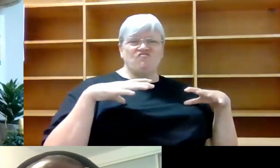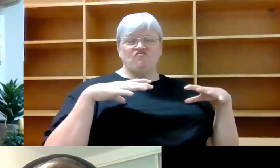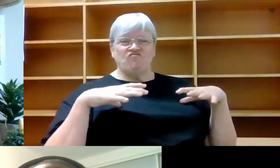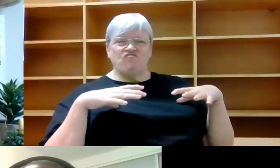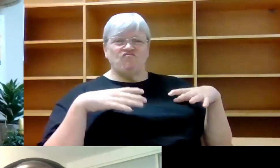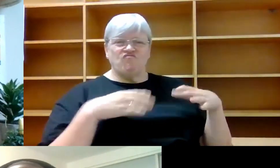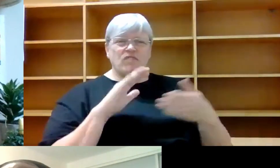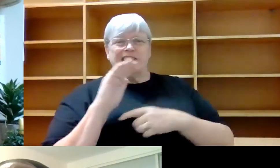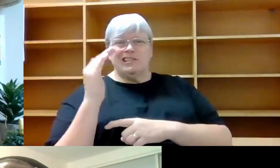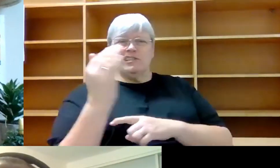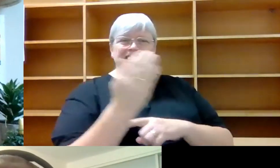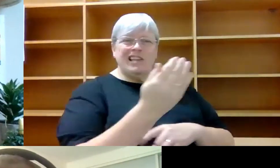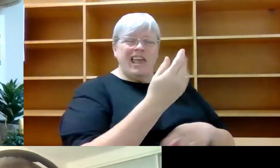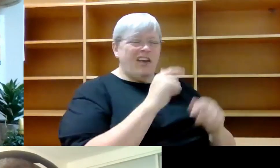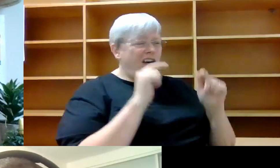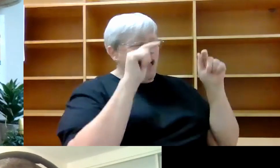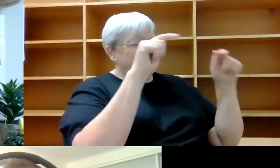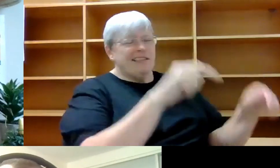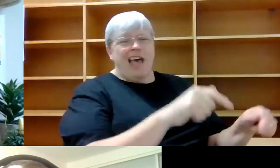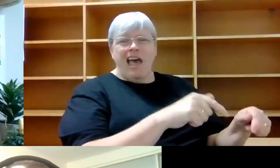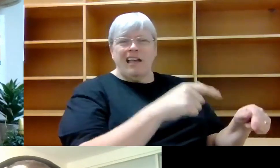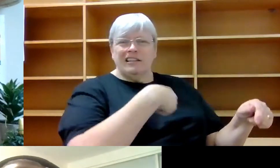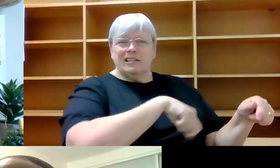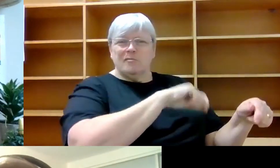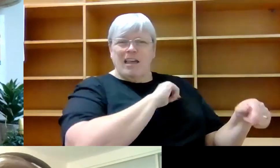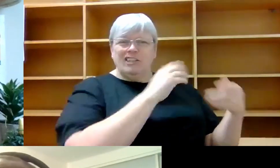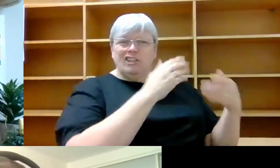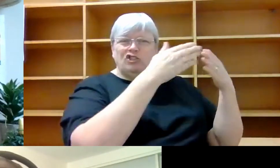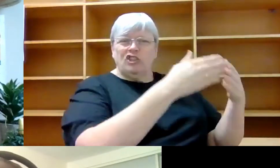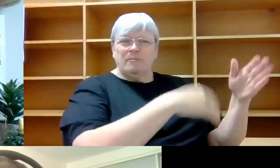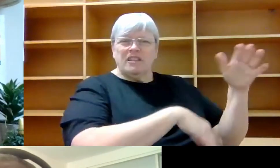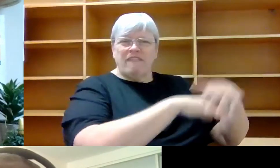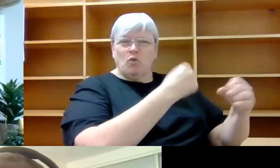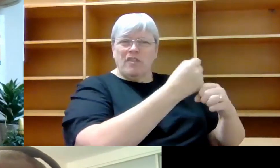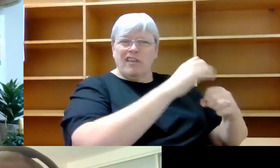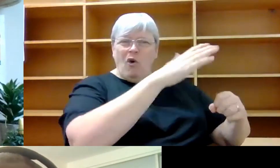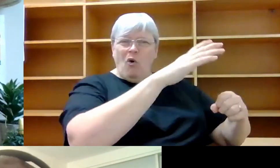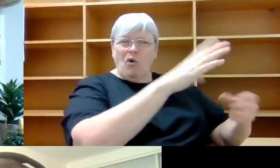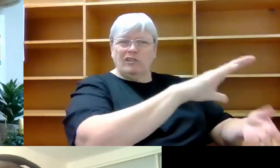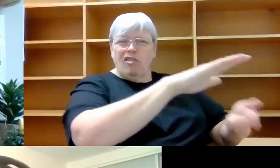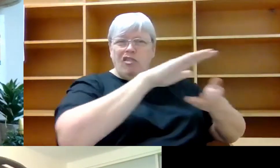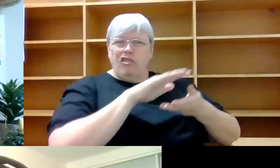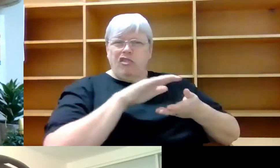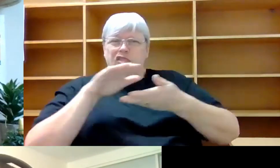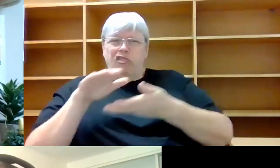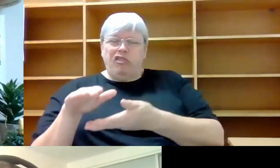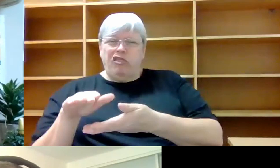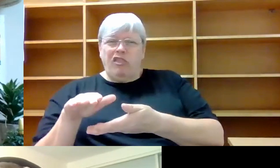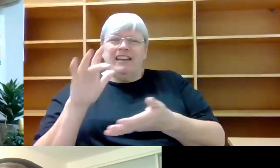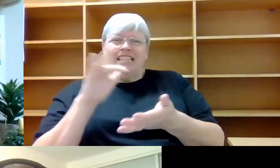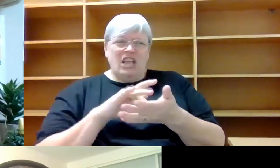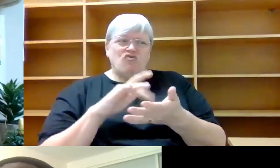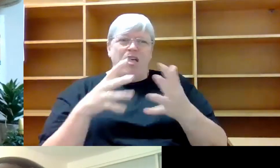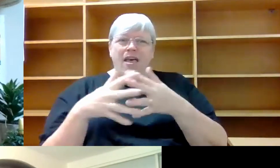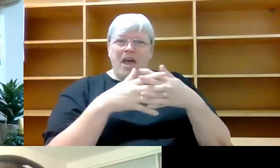and sail and attack the Spanish ships that were filled with gold coming from the New America, Central America. And